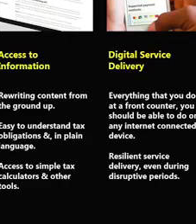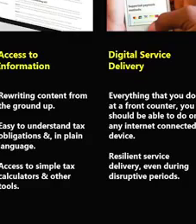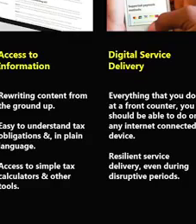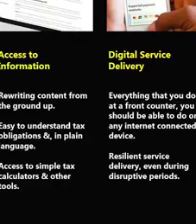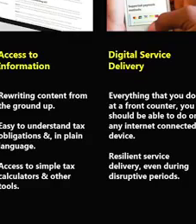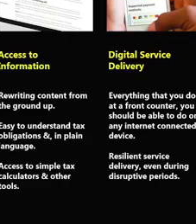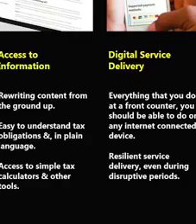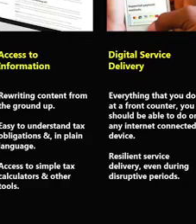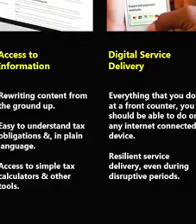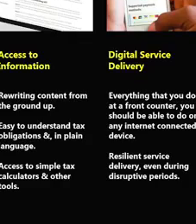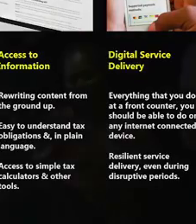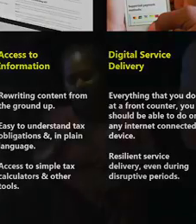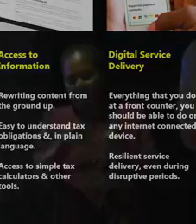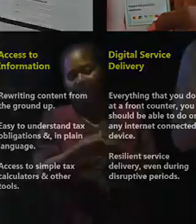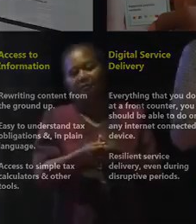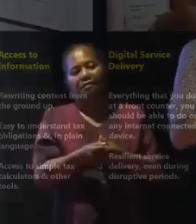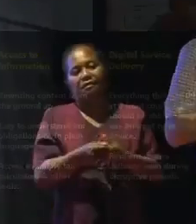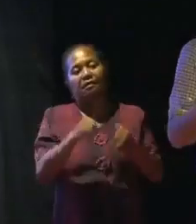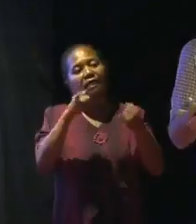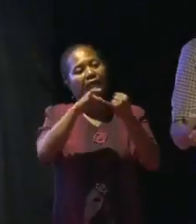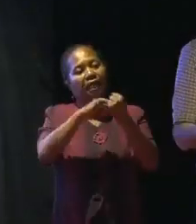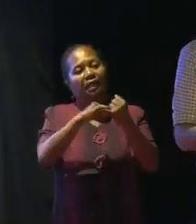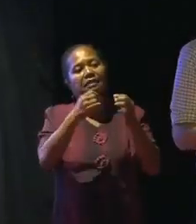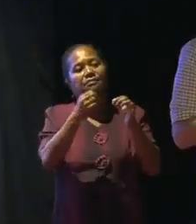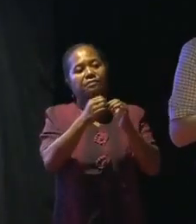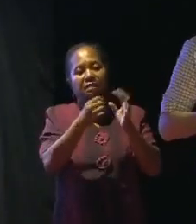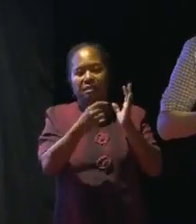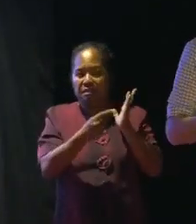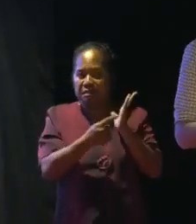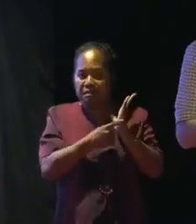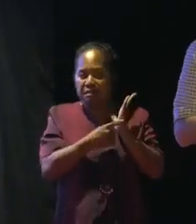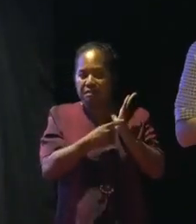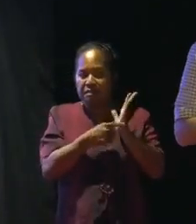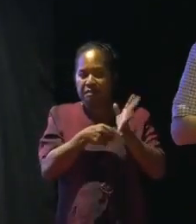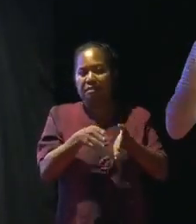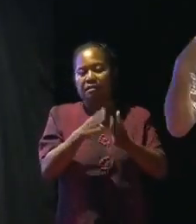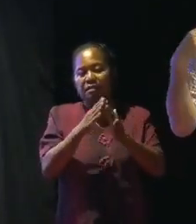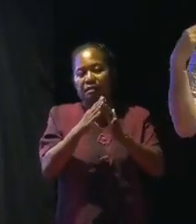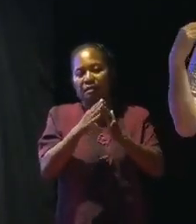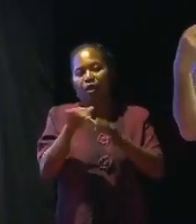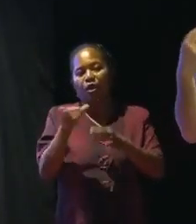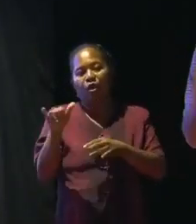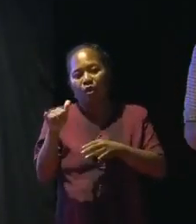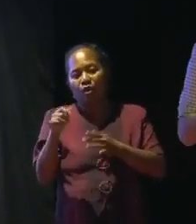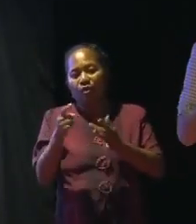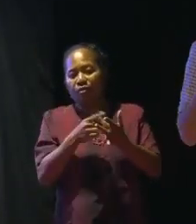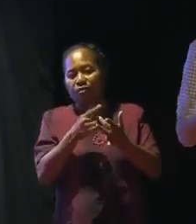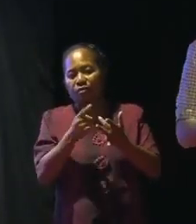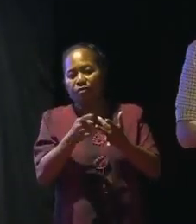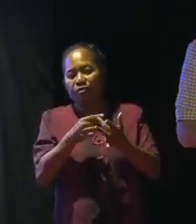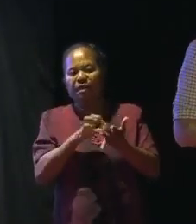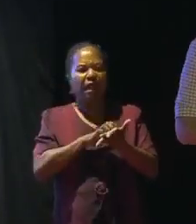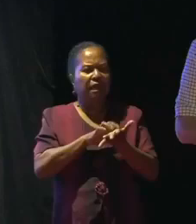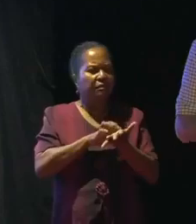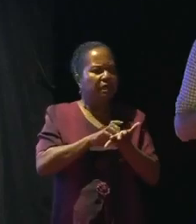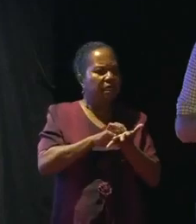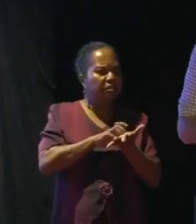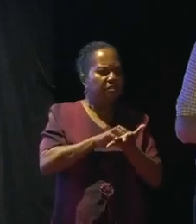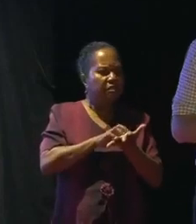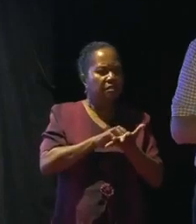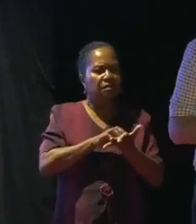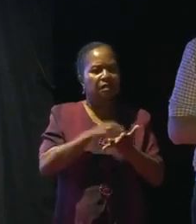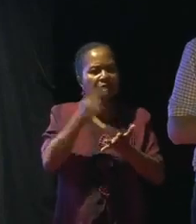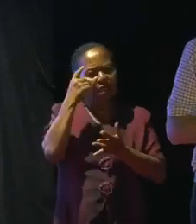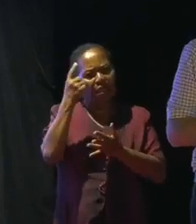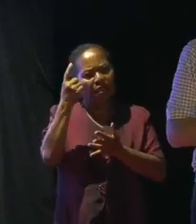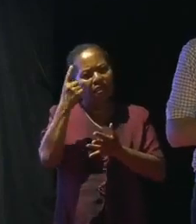as possible for you to find anything on SBT, whether it be you're paying SWT, GST, calculations, things like that. The